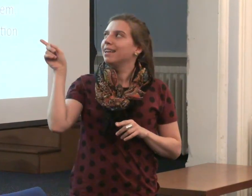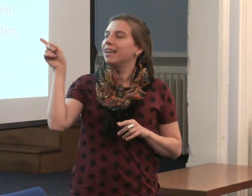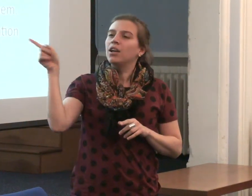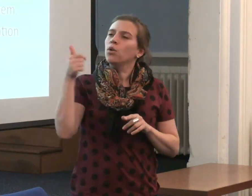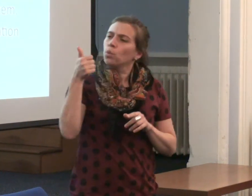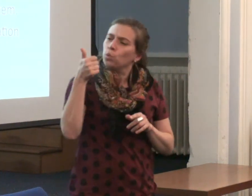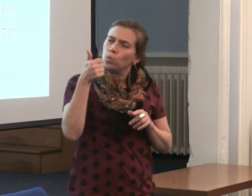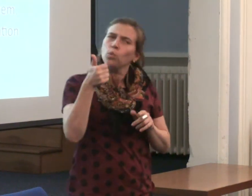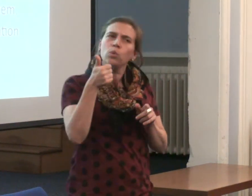best.